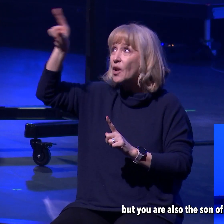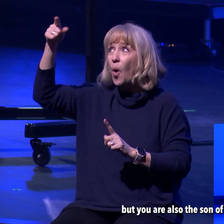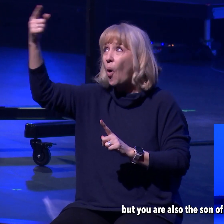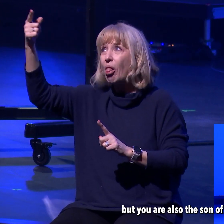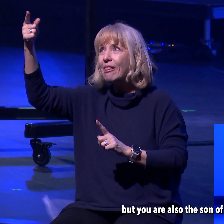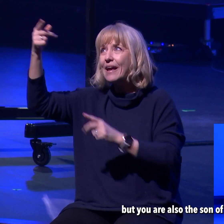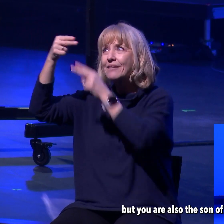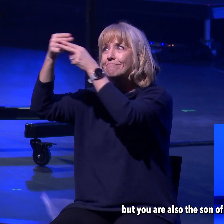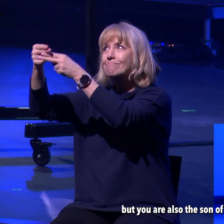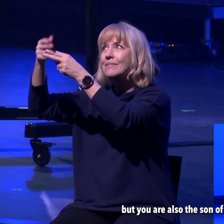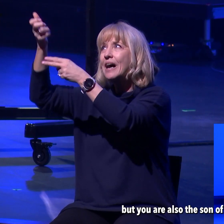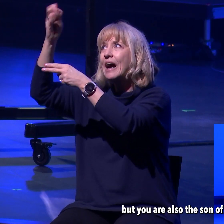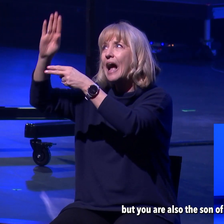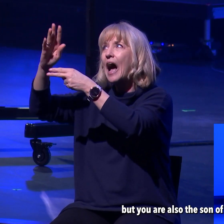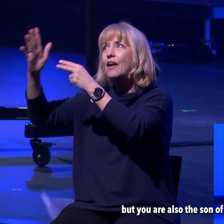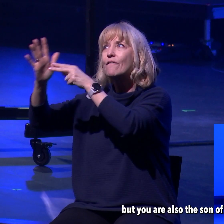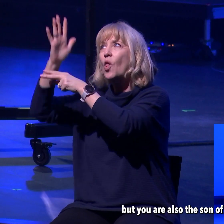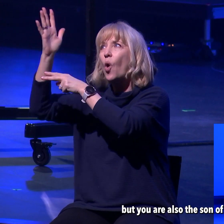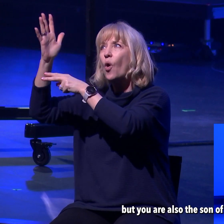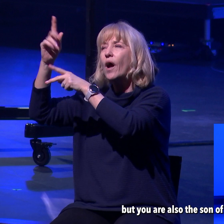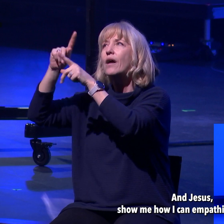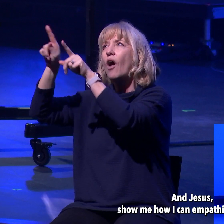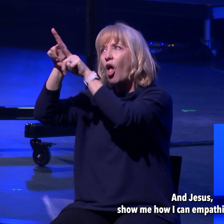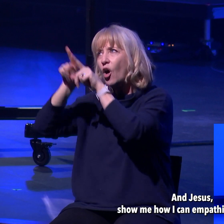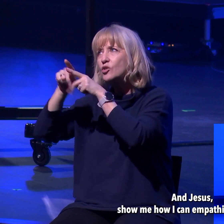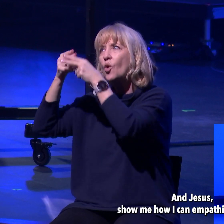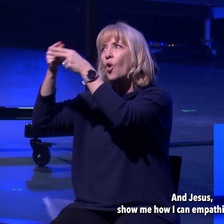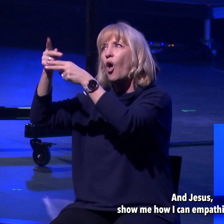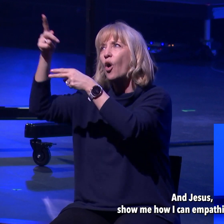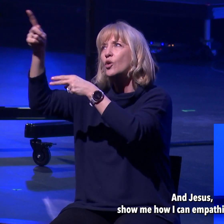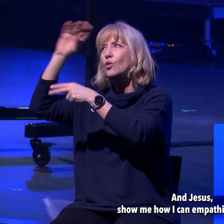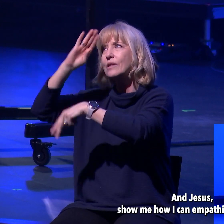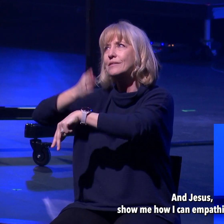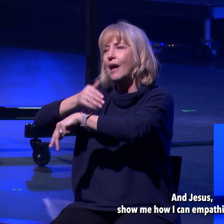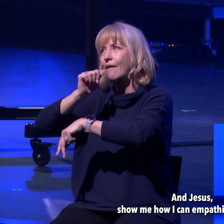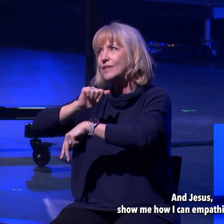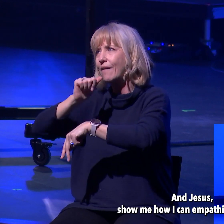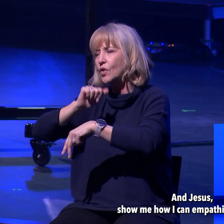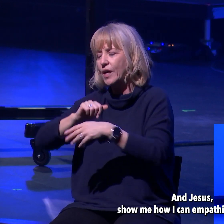you are also the Son of suffering. And Jesus, show me how